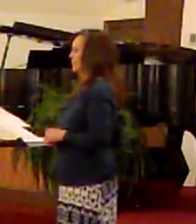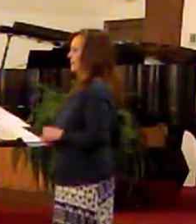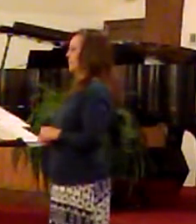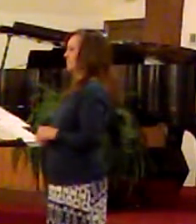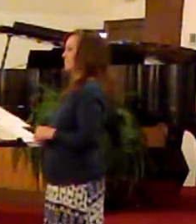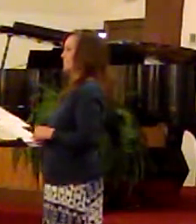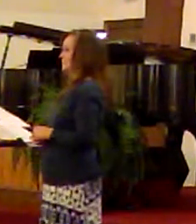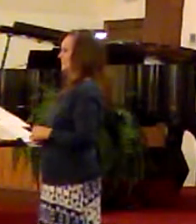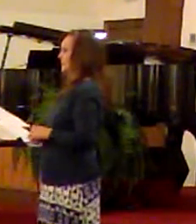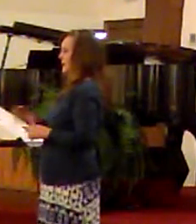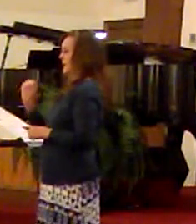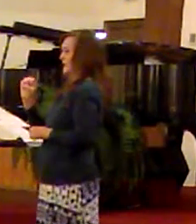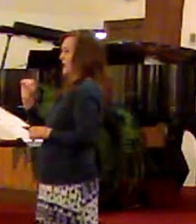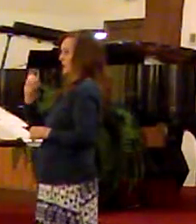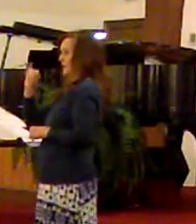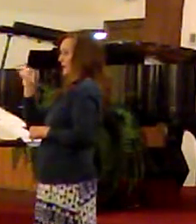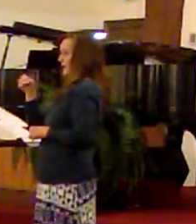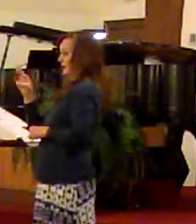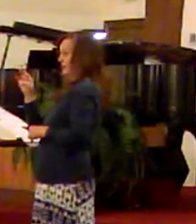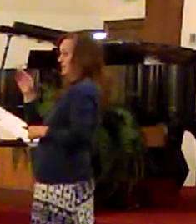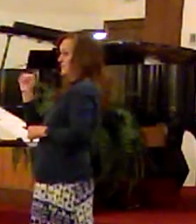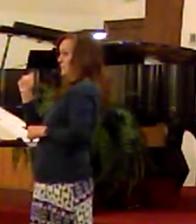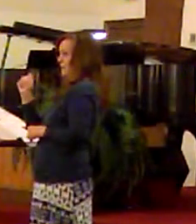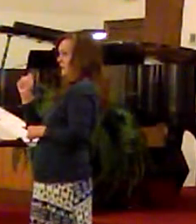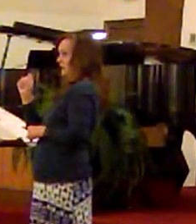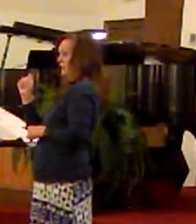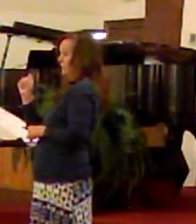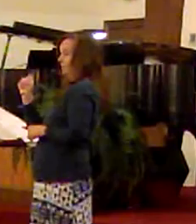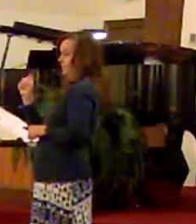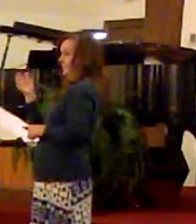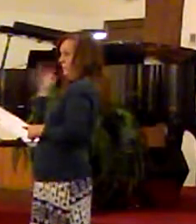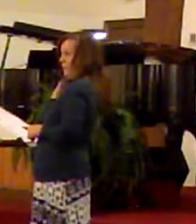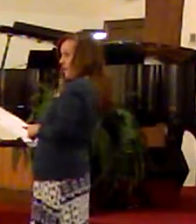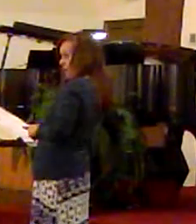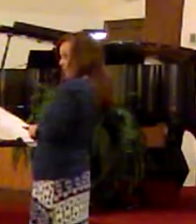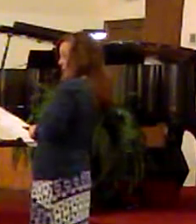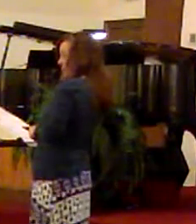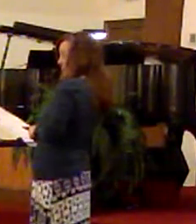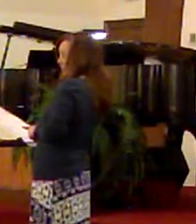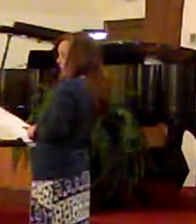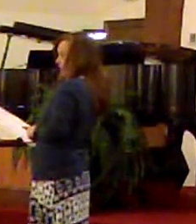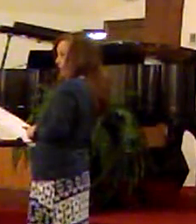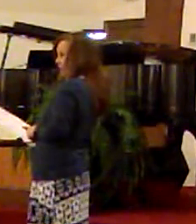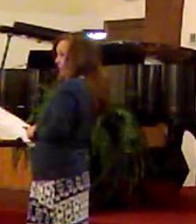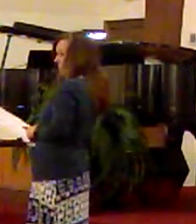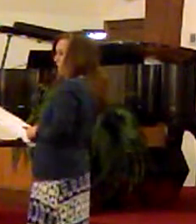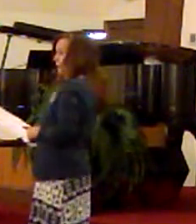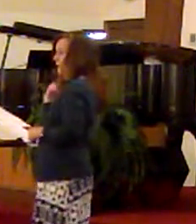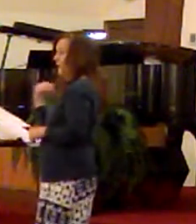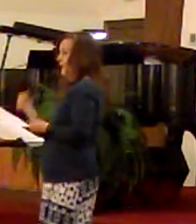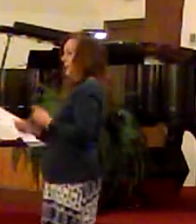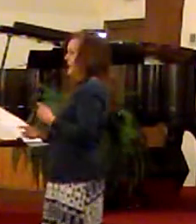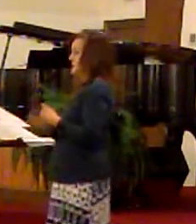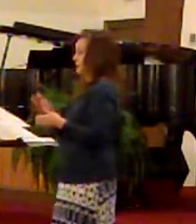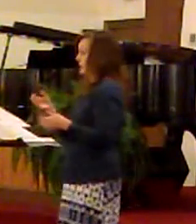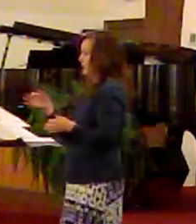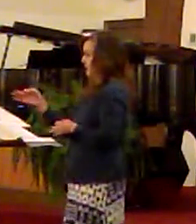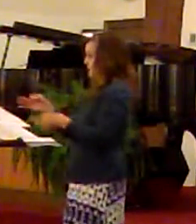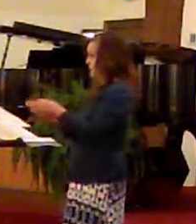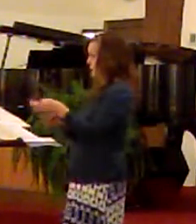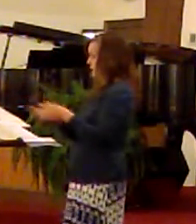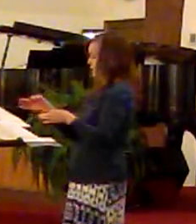In Ezra's day, they read the Bible and gave the sense of it. That is a simple explanation of what